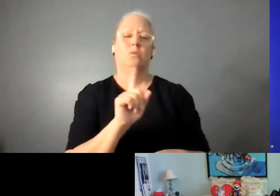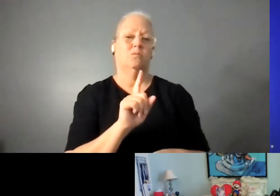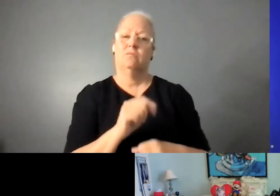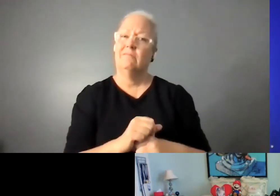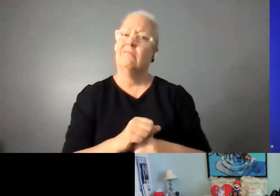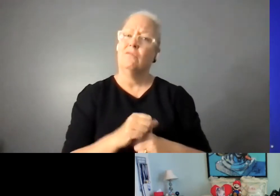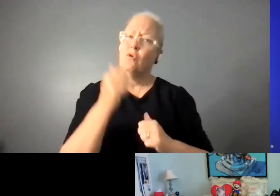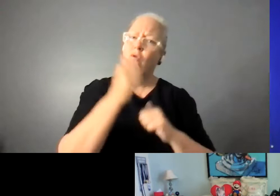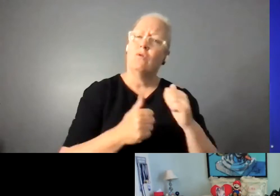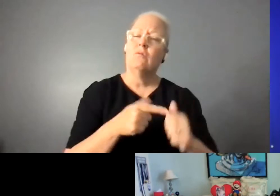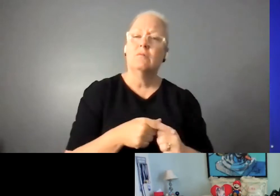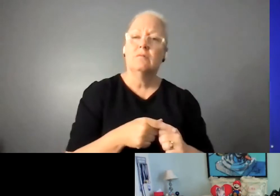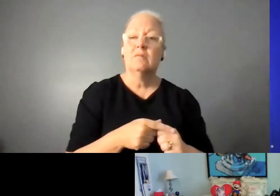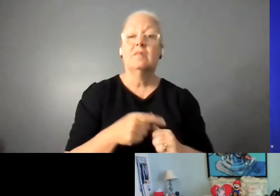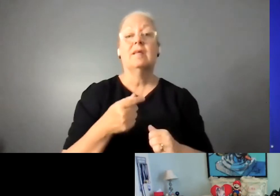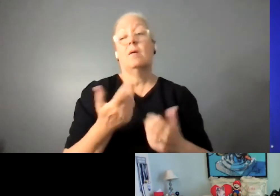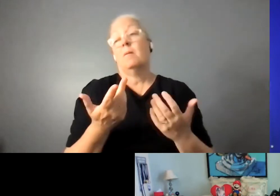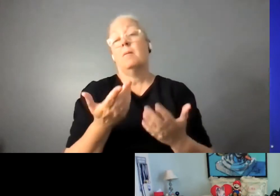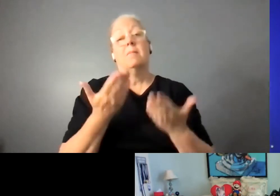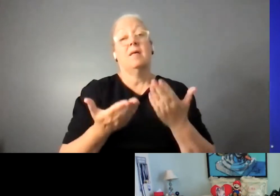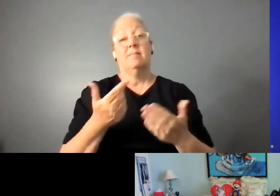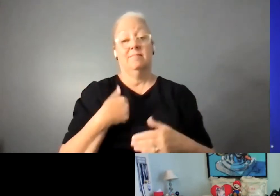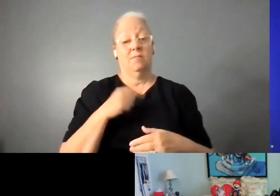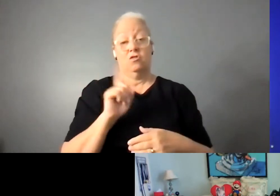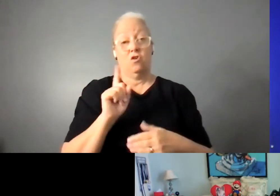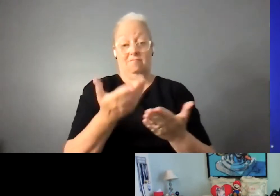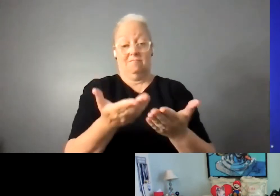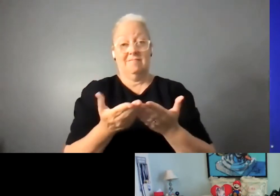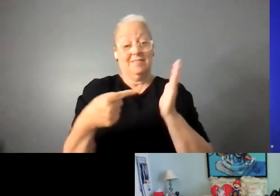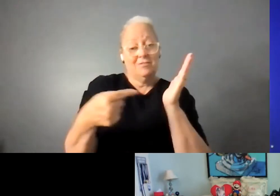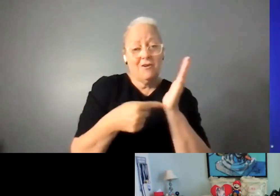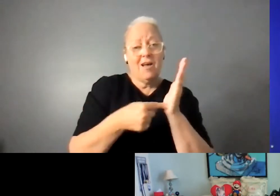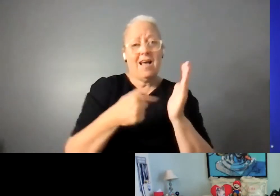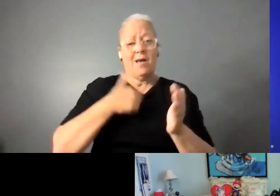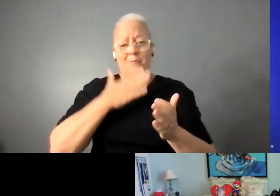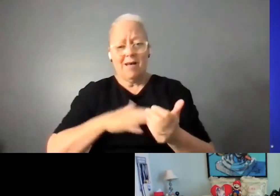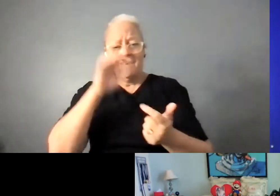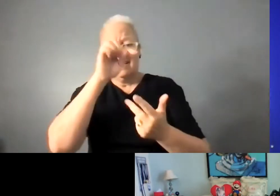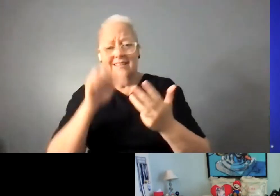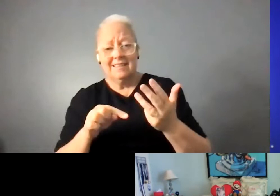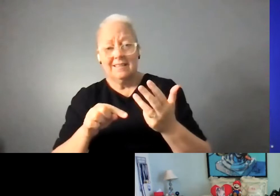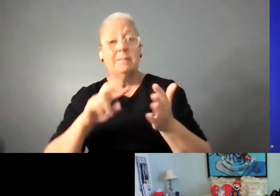the technological adaptations that I need, I couldn't have finished my degree,